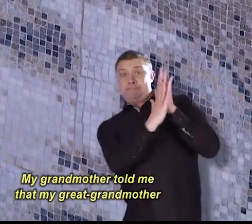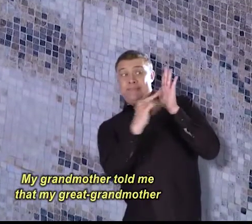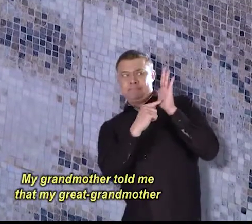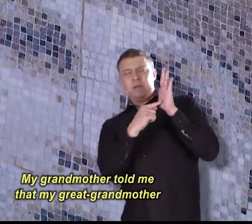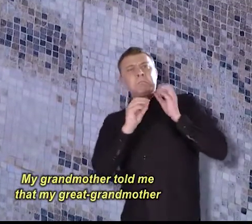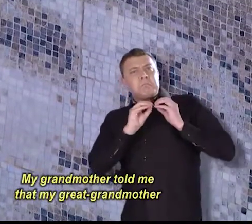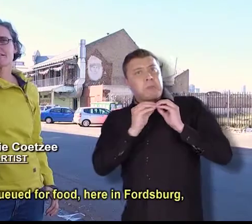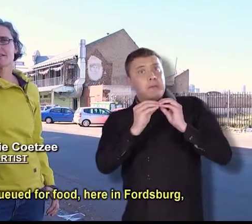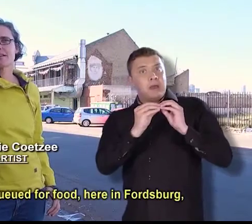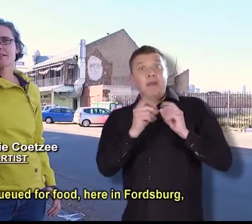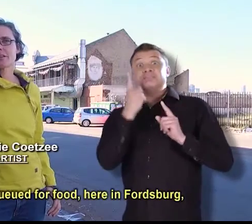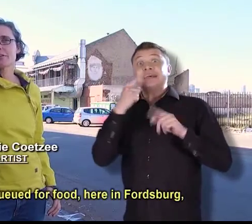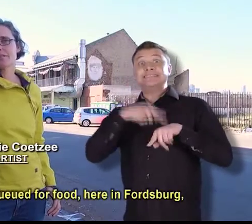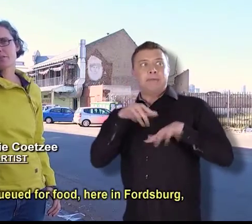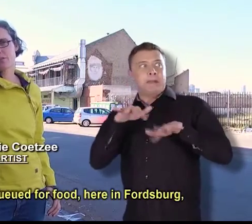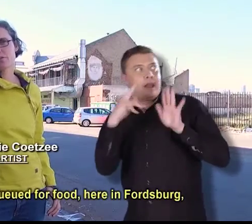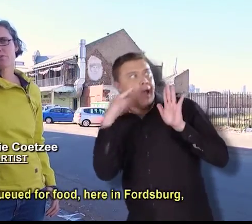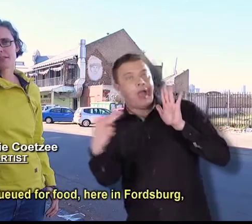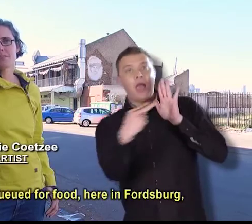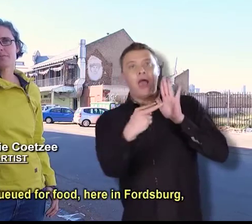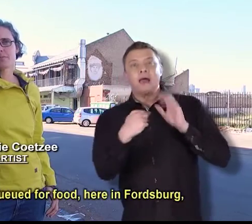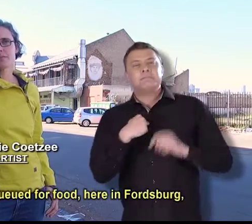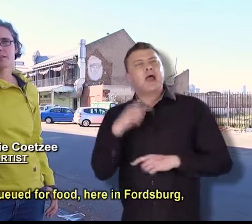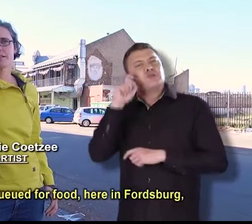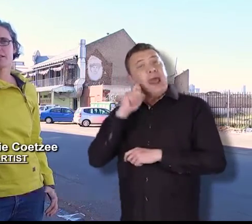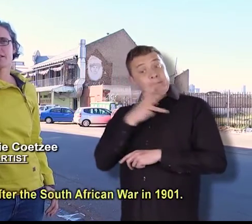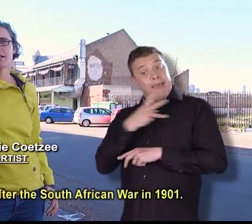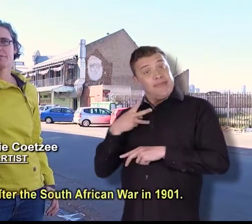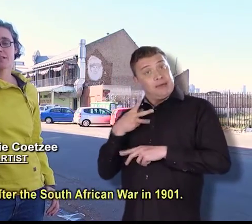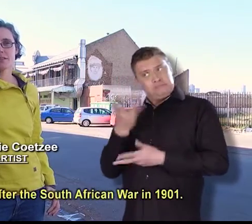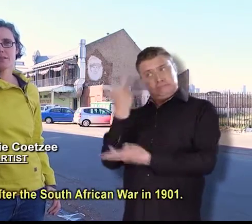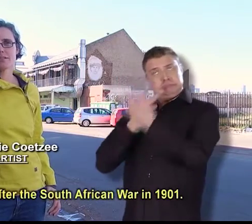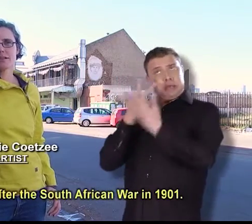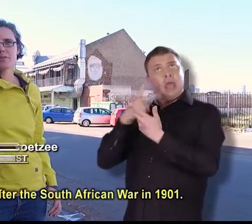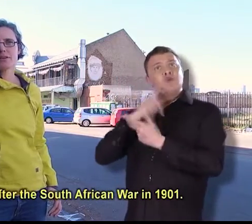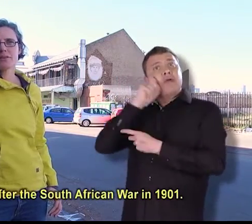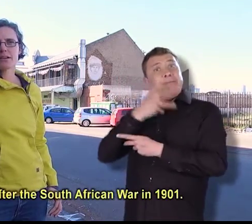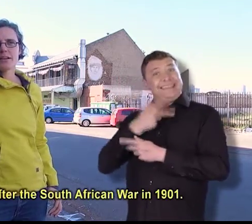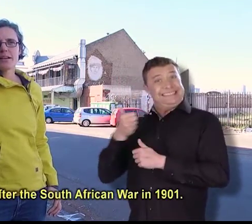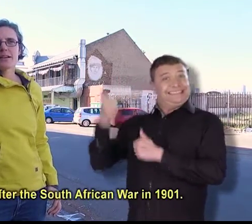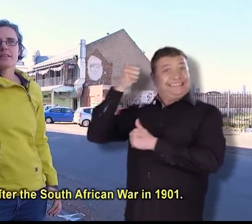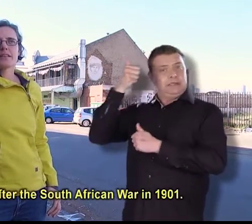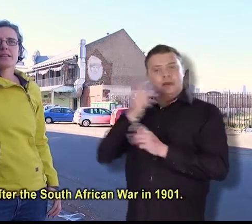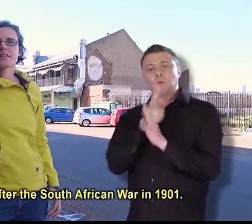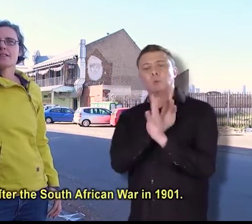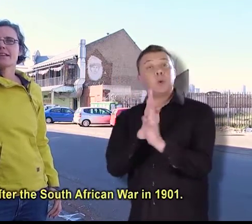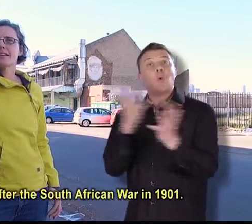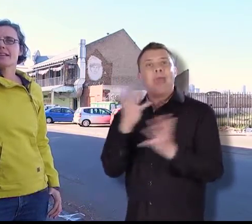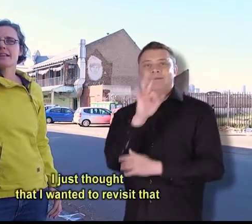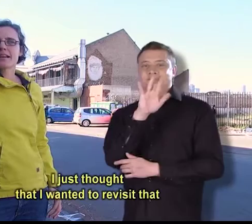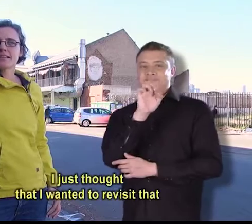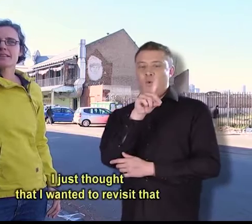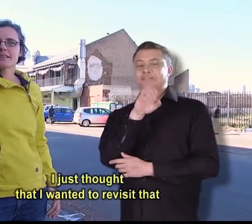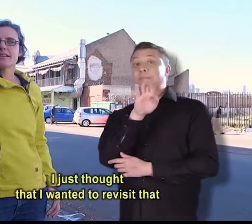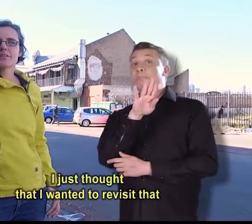dat my ouma Grootjie het getou gestaan vir kos hier in Fordsburg na die Suid-Afrikaanse oorlog in 1901